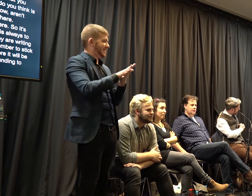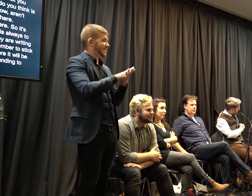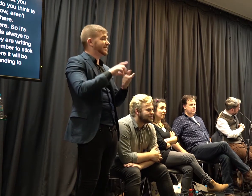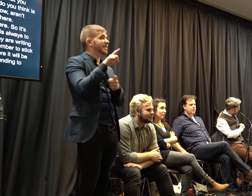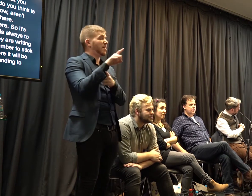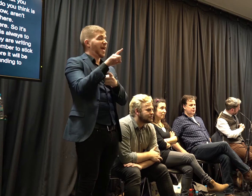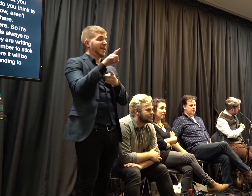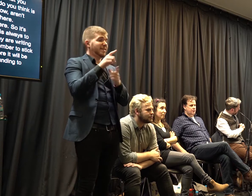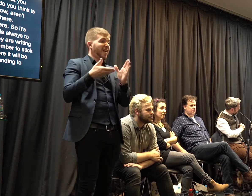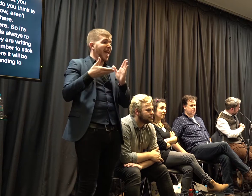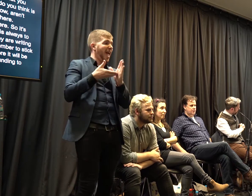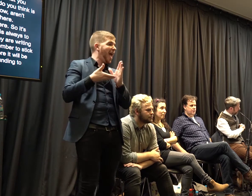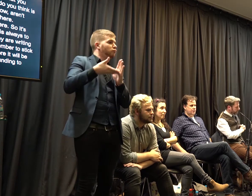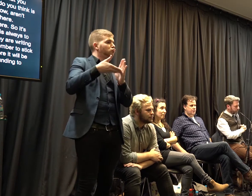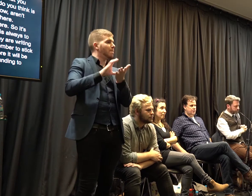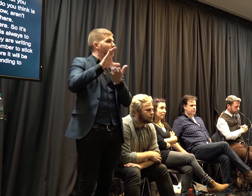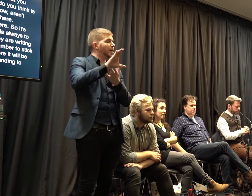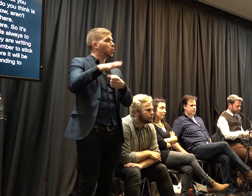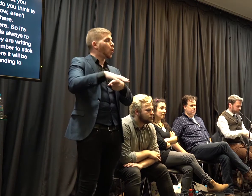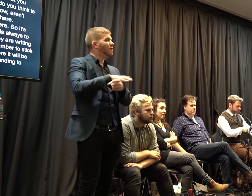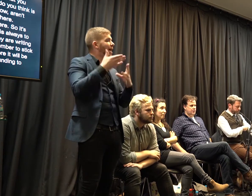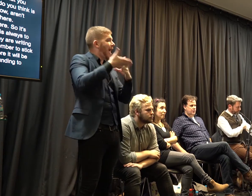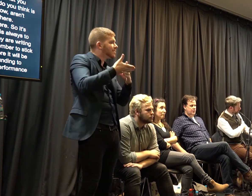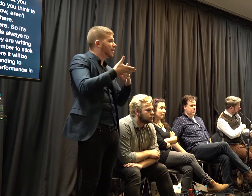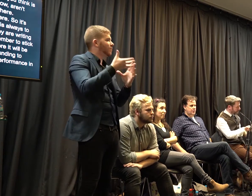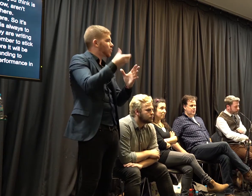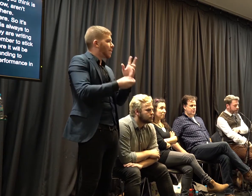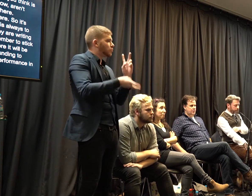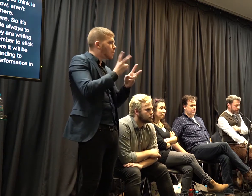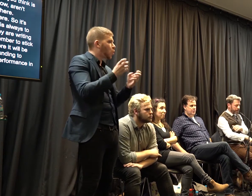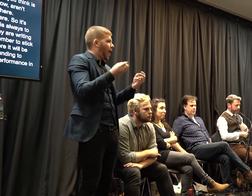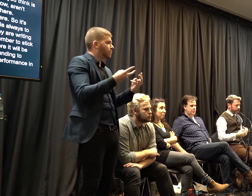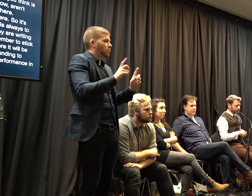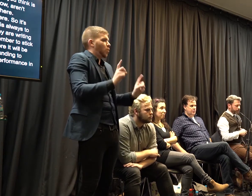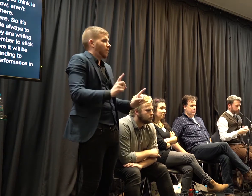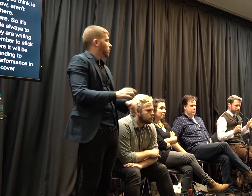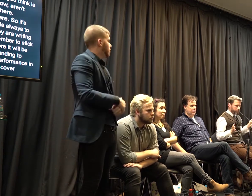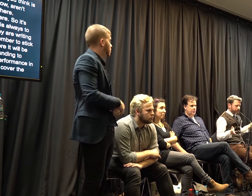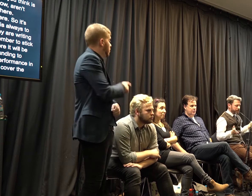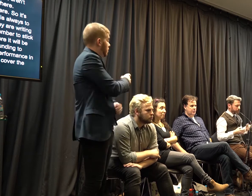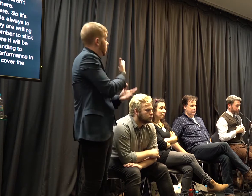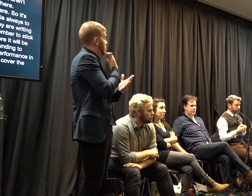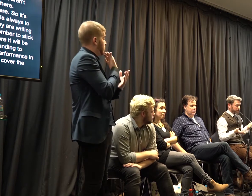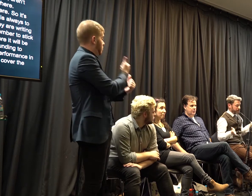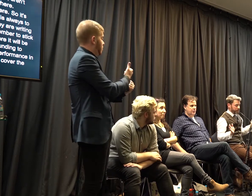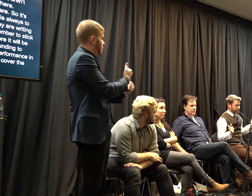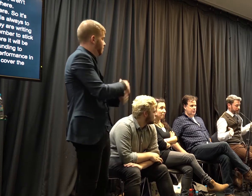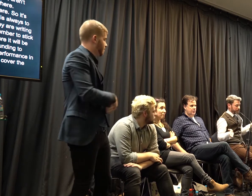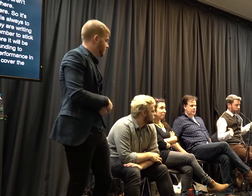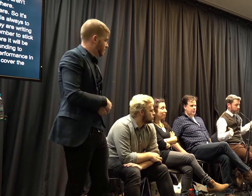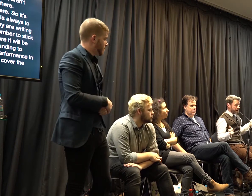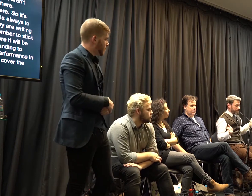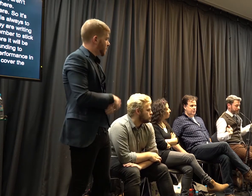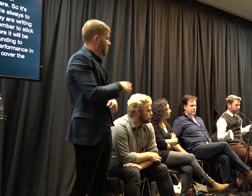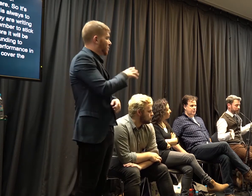they have the money to cover the access. But, yeah, it's tricky. Thank you for that. Here's a brain teaser for you. Obviously, I'm not meant